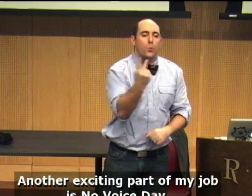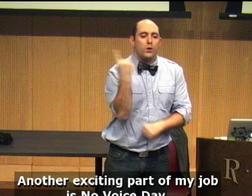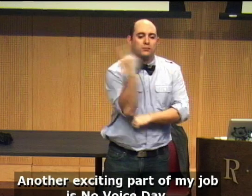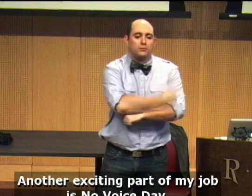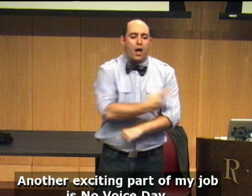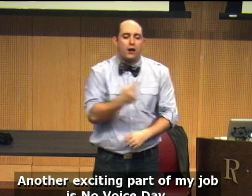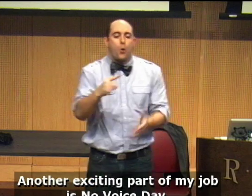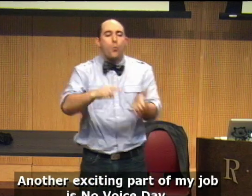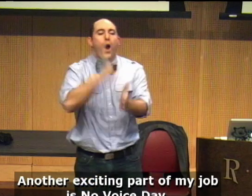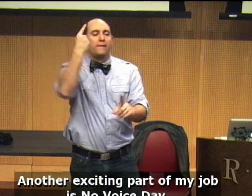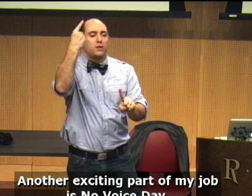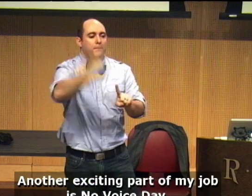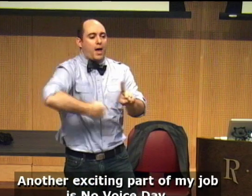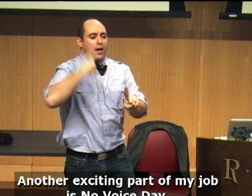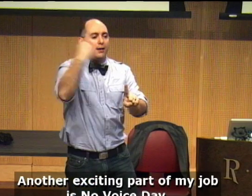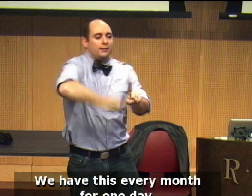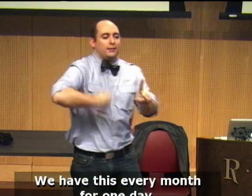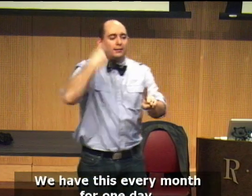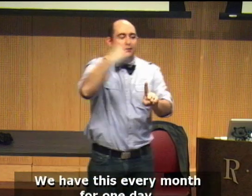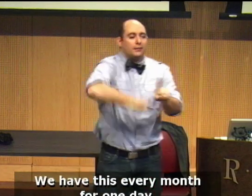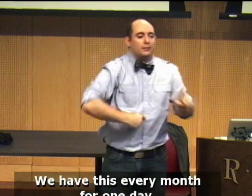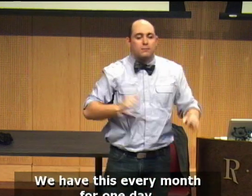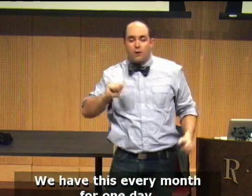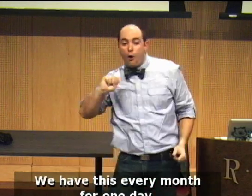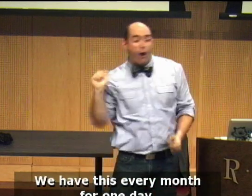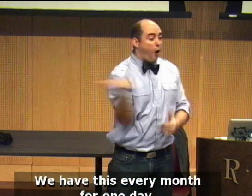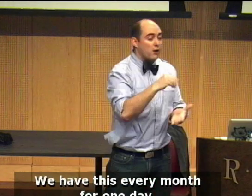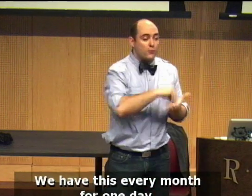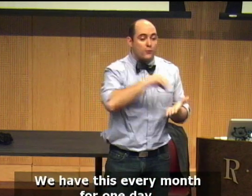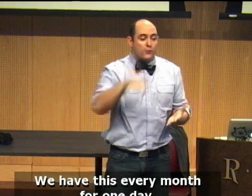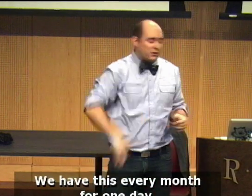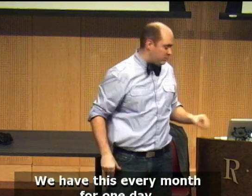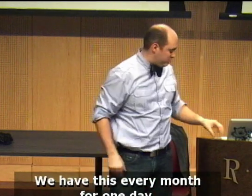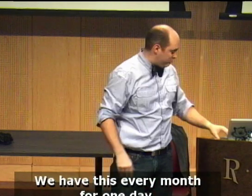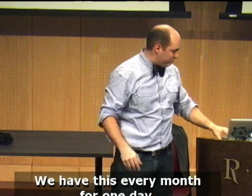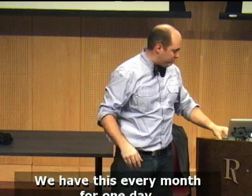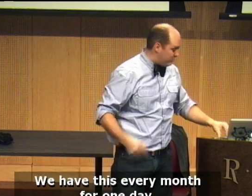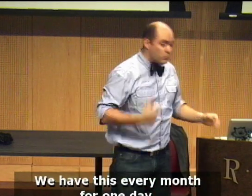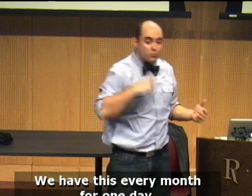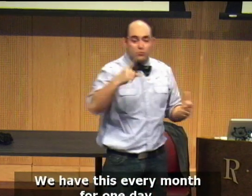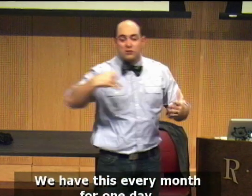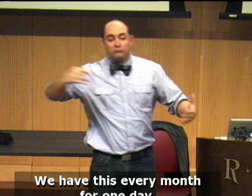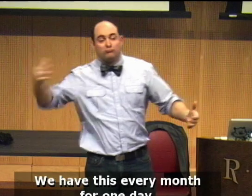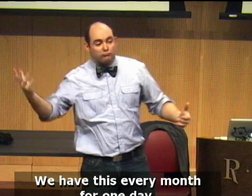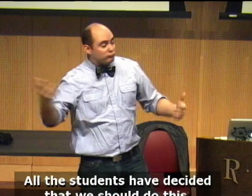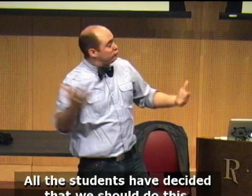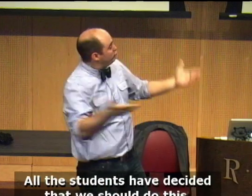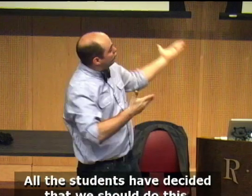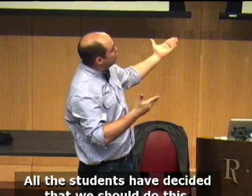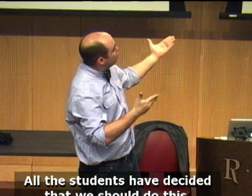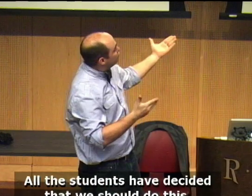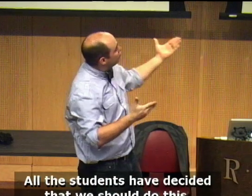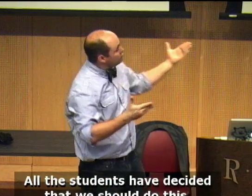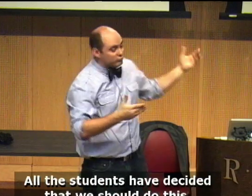my job is No Voice Day. We have this every month for one day. All the students